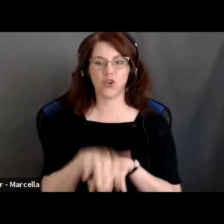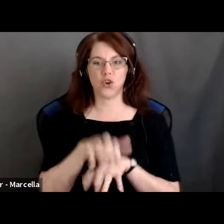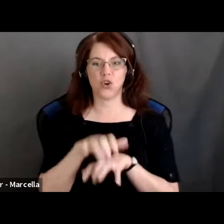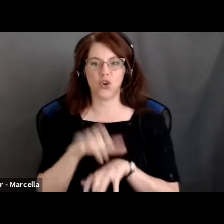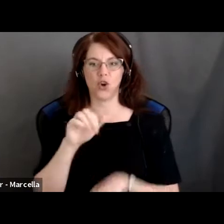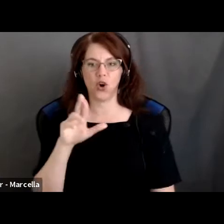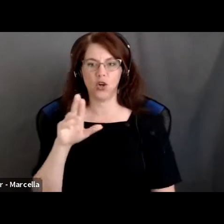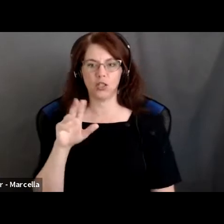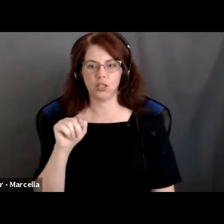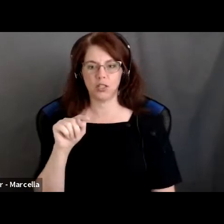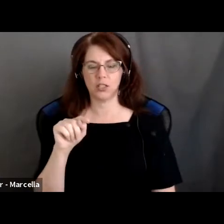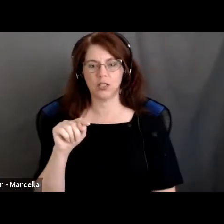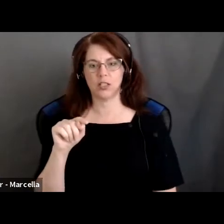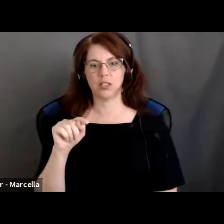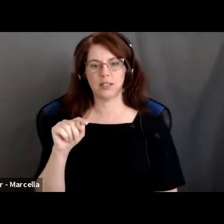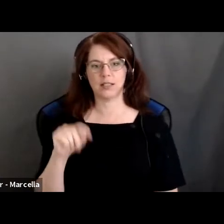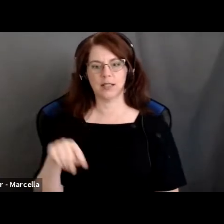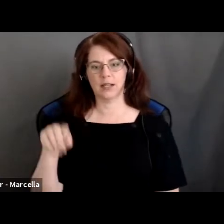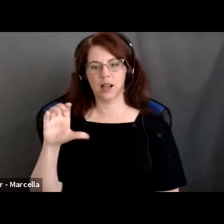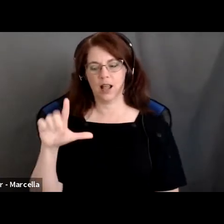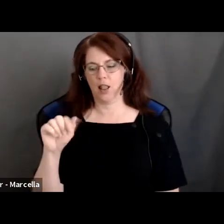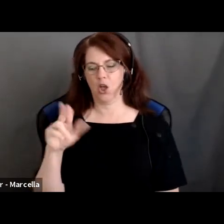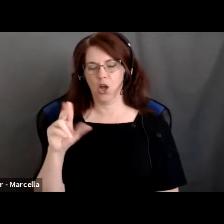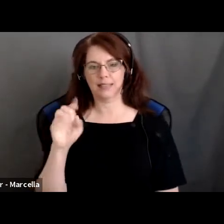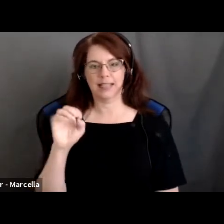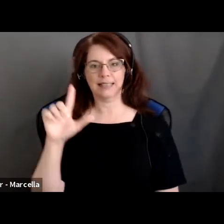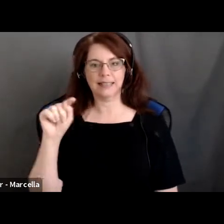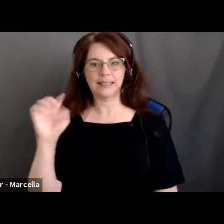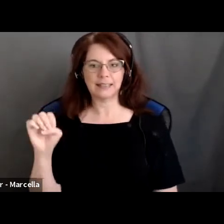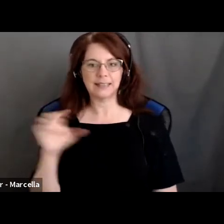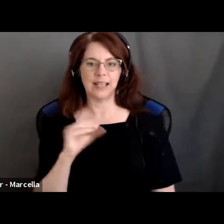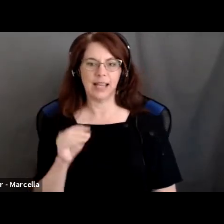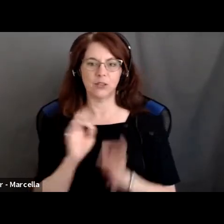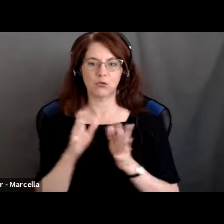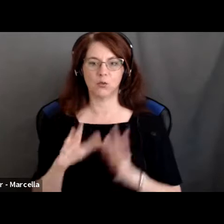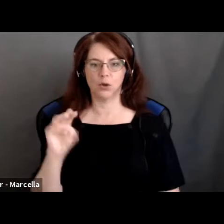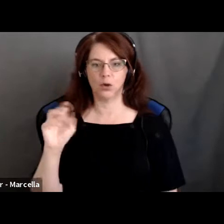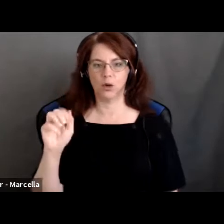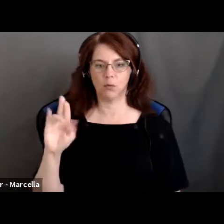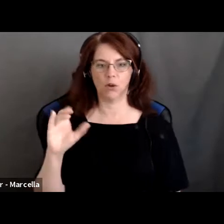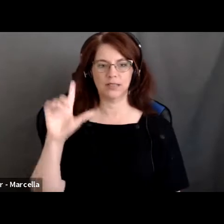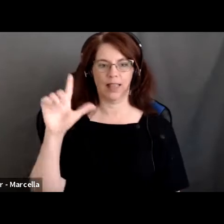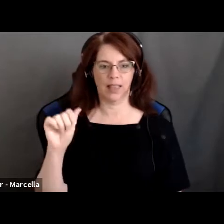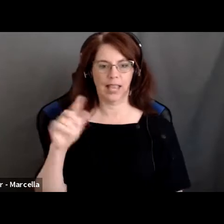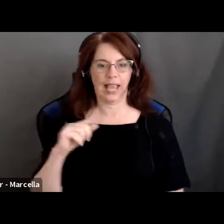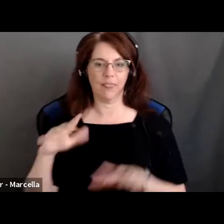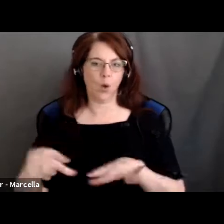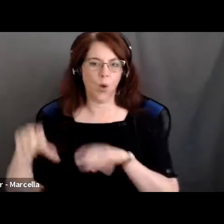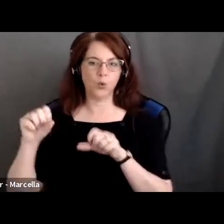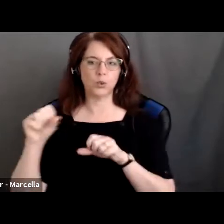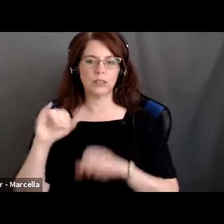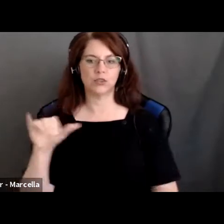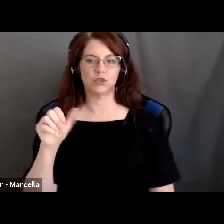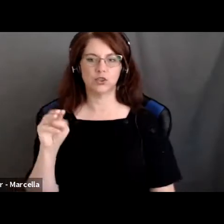is Claudette, our interpreter, who is Marcella, and our host, who is Jamie. I